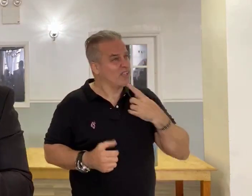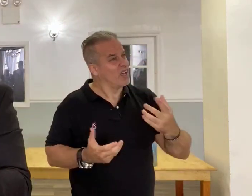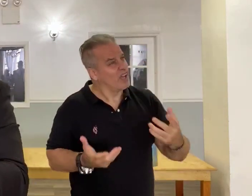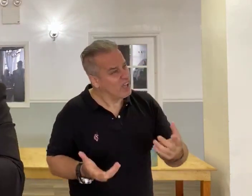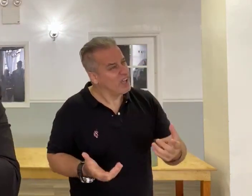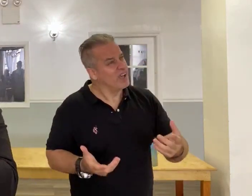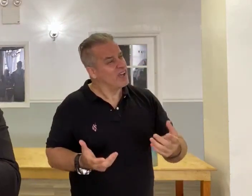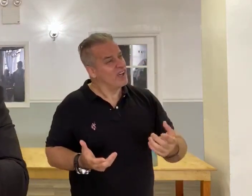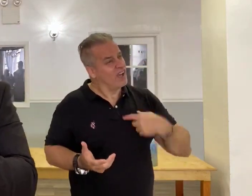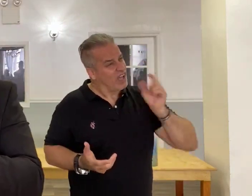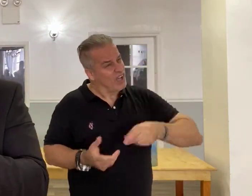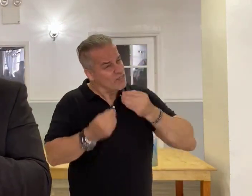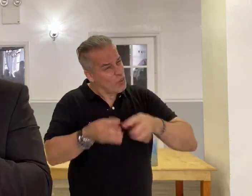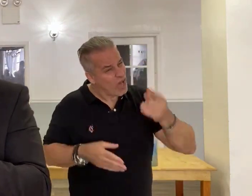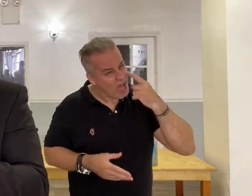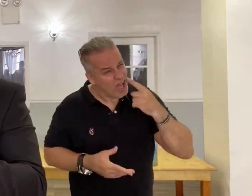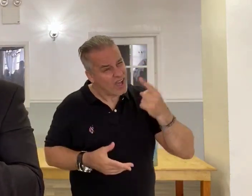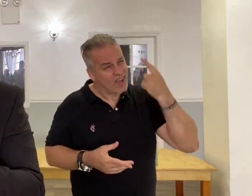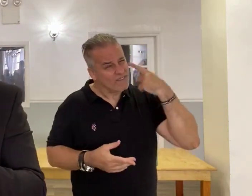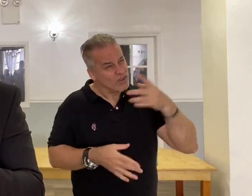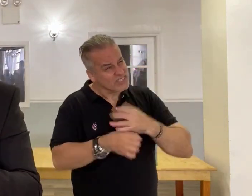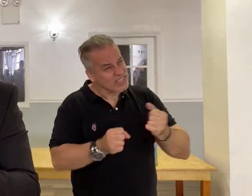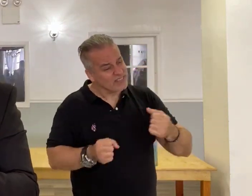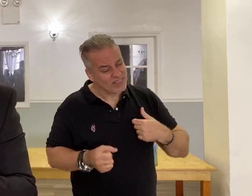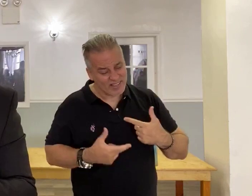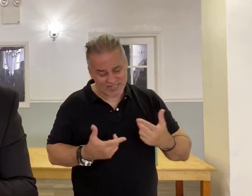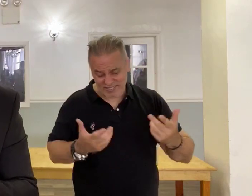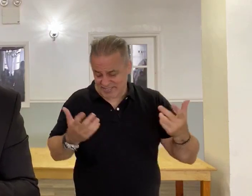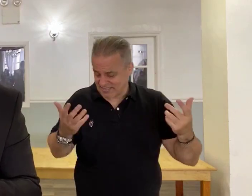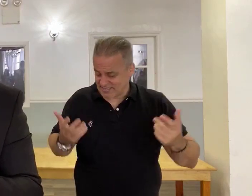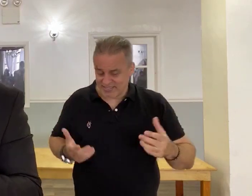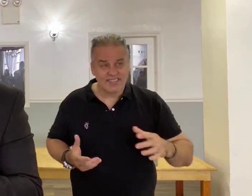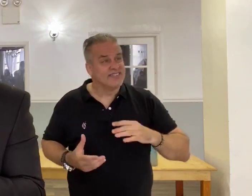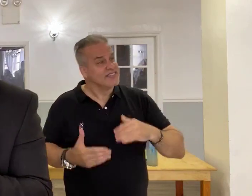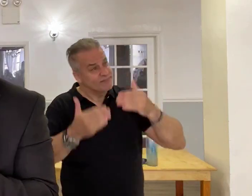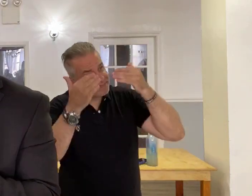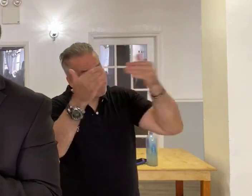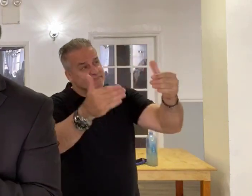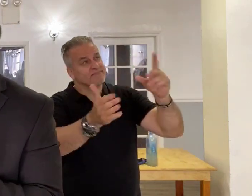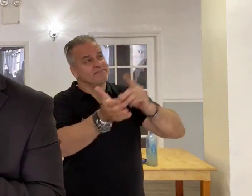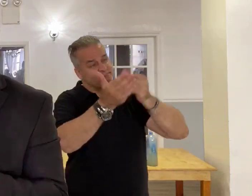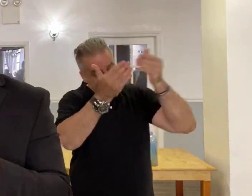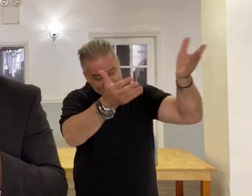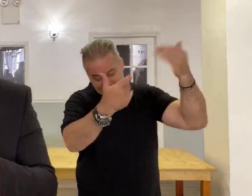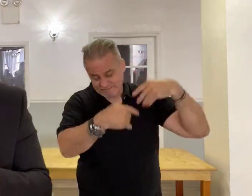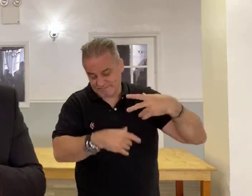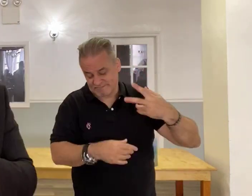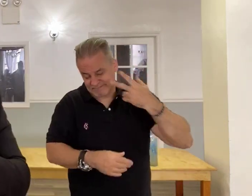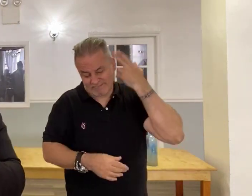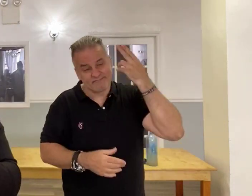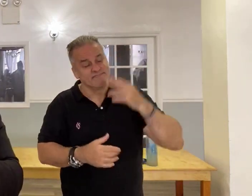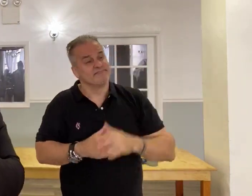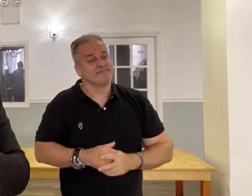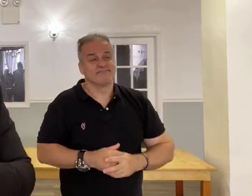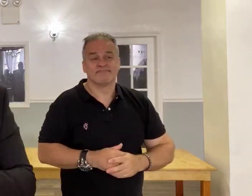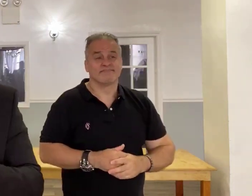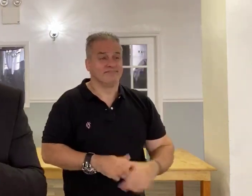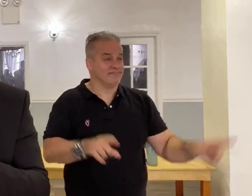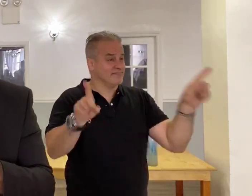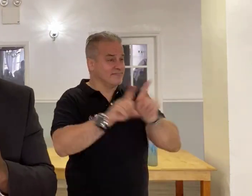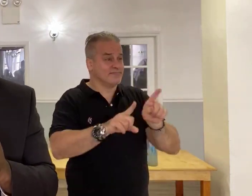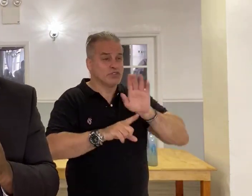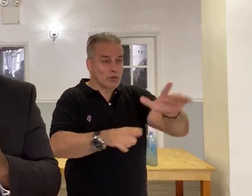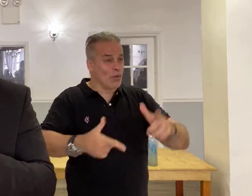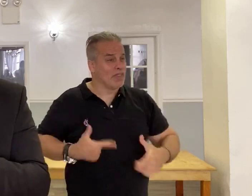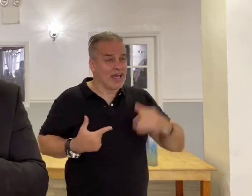that friend that the devil uses them to pull you down. You know what you need to do, right? Cut it off. Cast